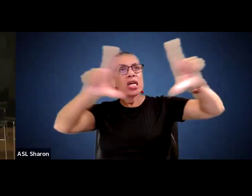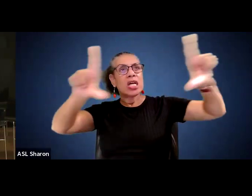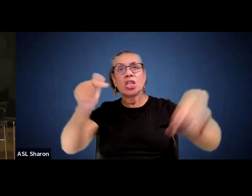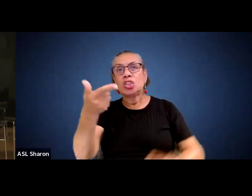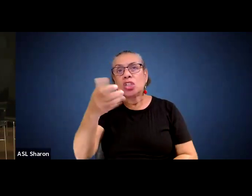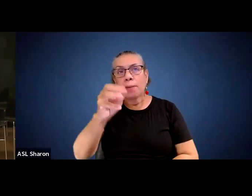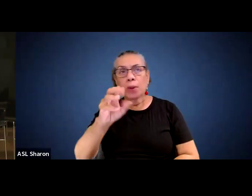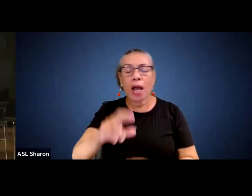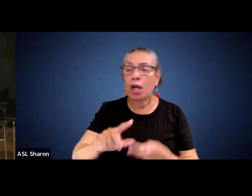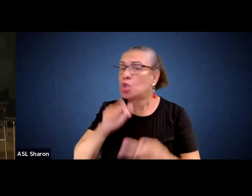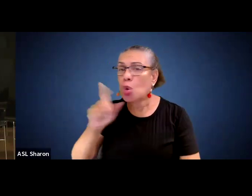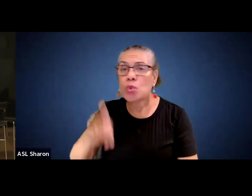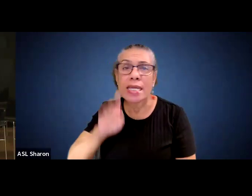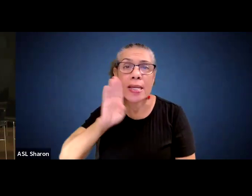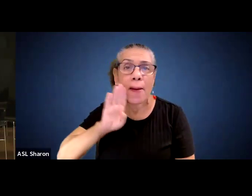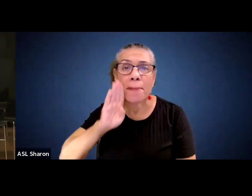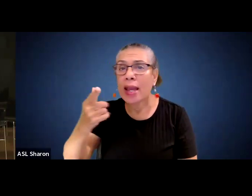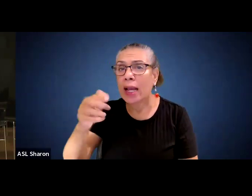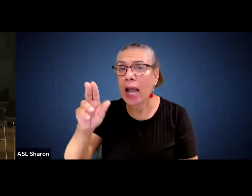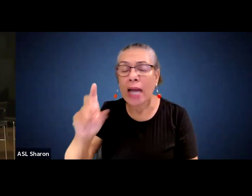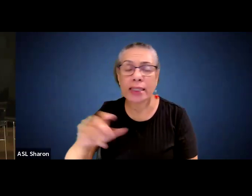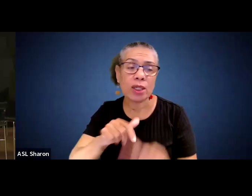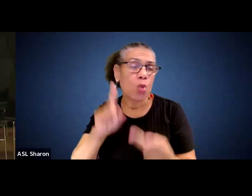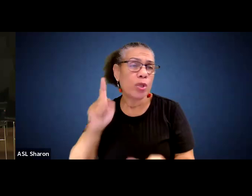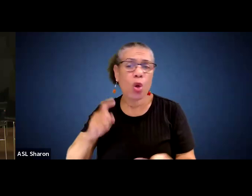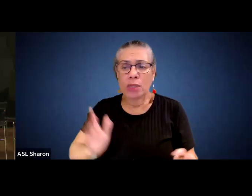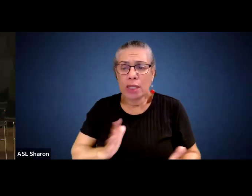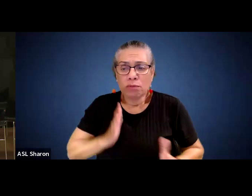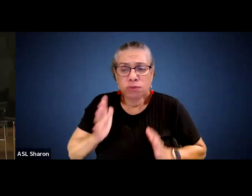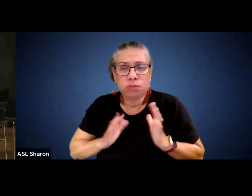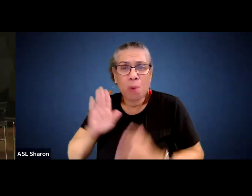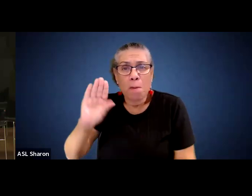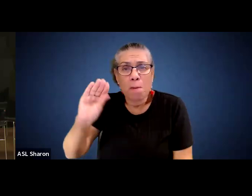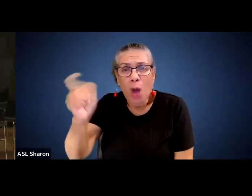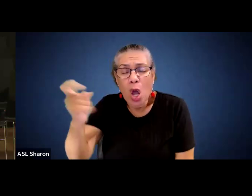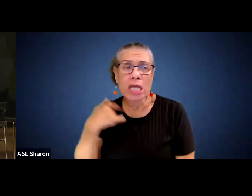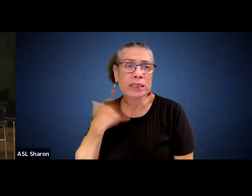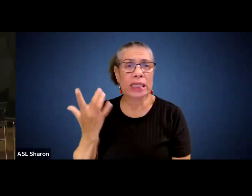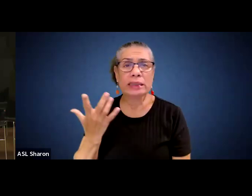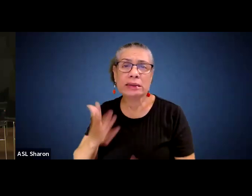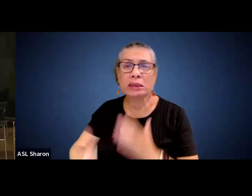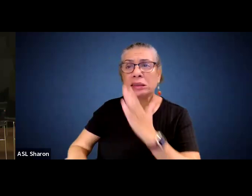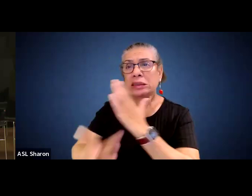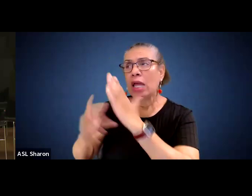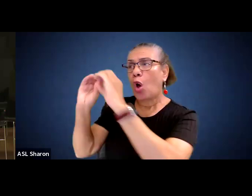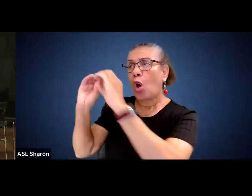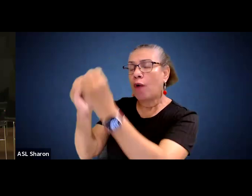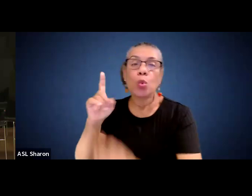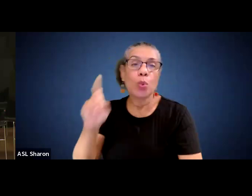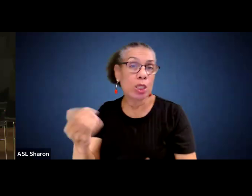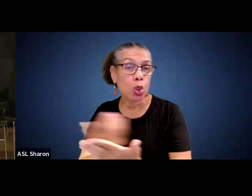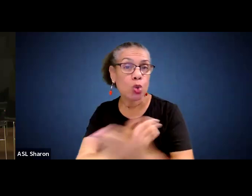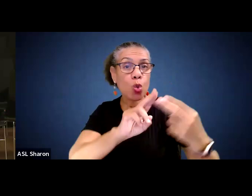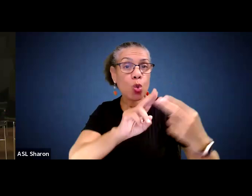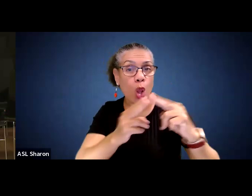garden. We don't need luxury boxes and state-of-the-art offices. We need a new locker room, we need